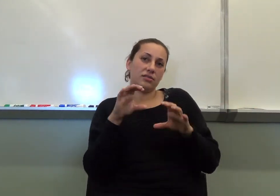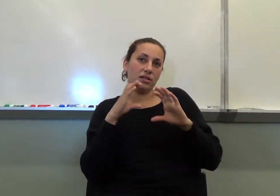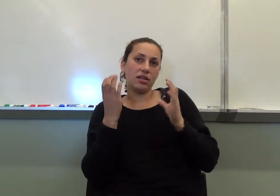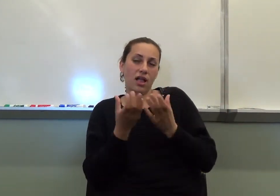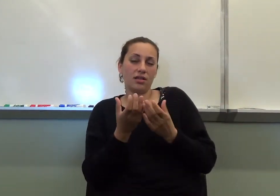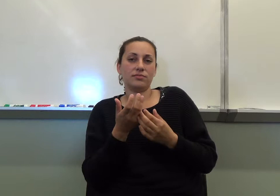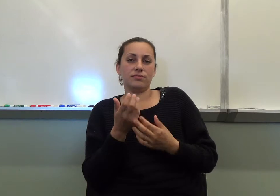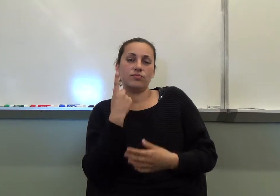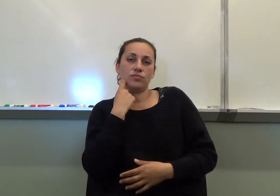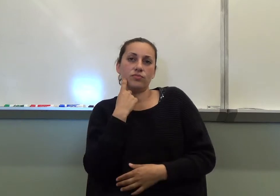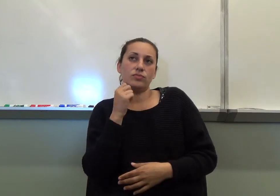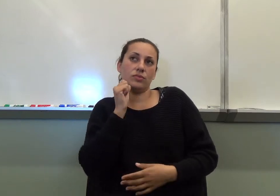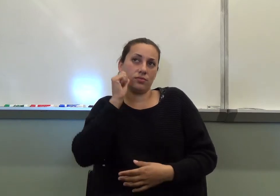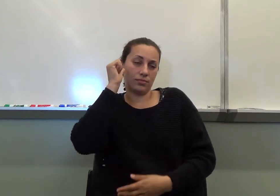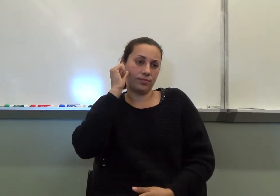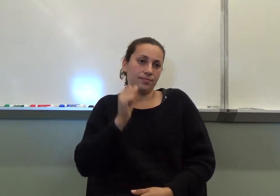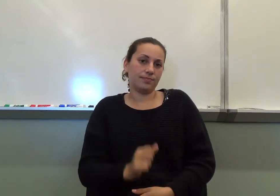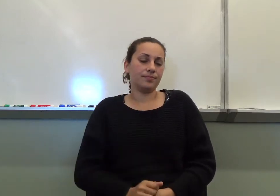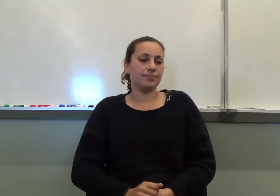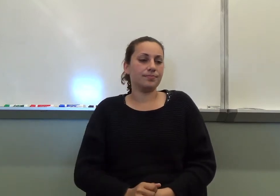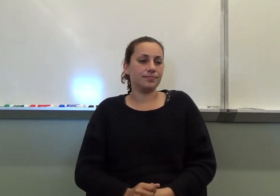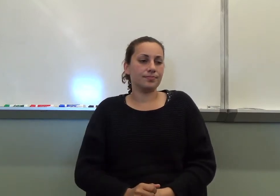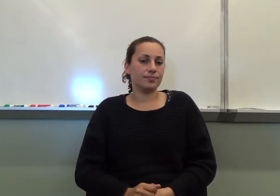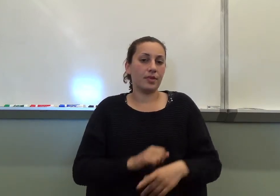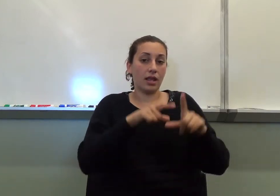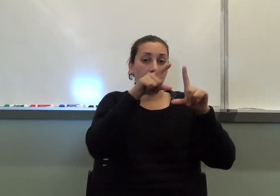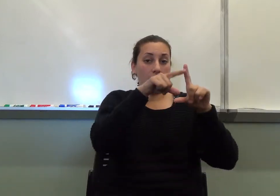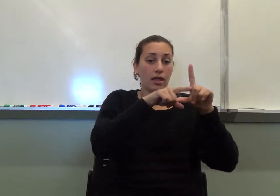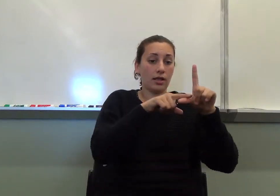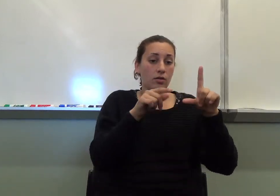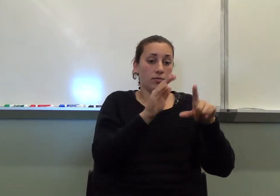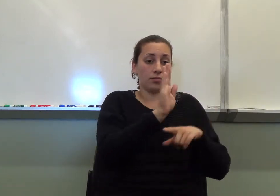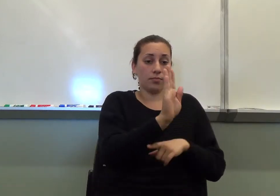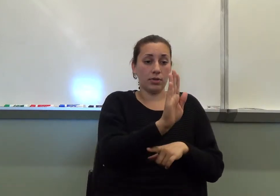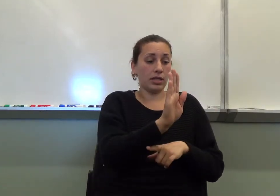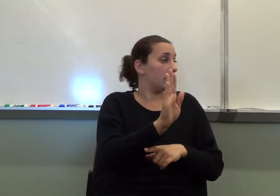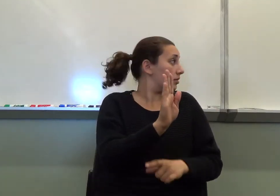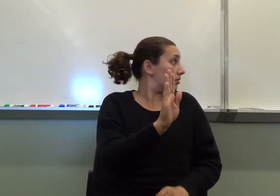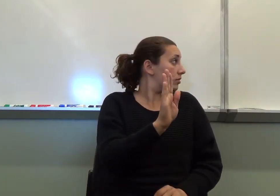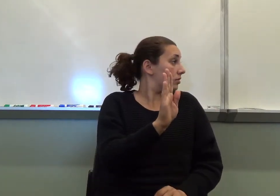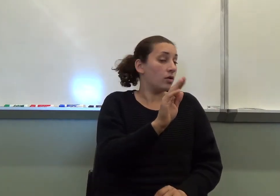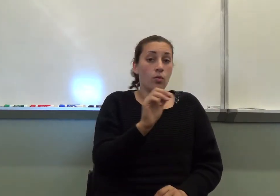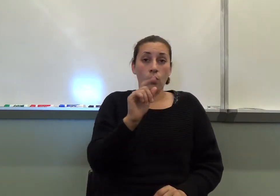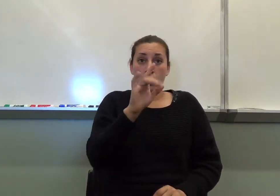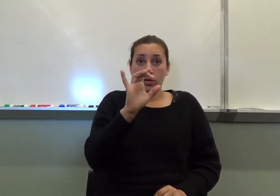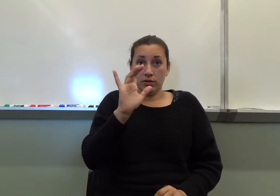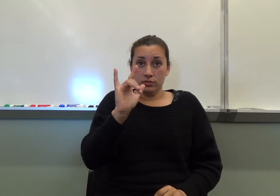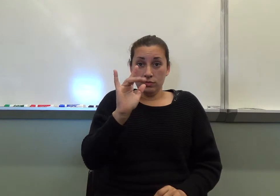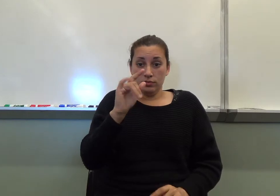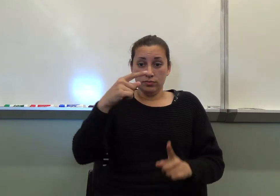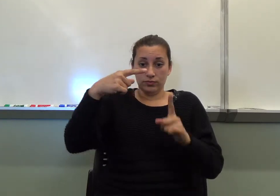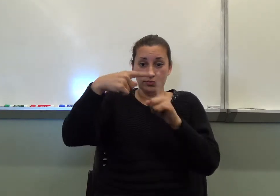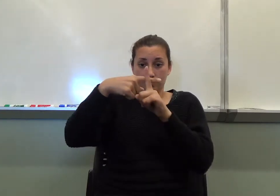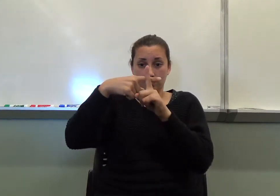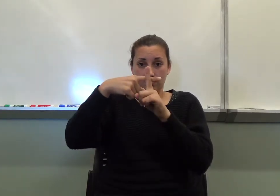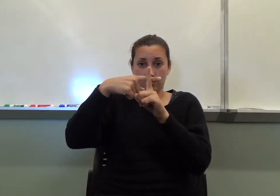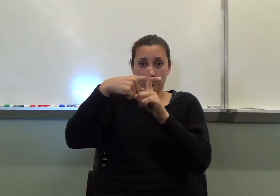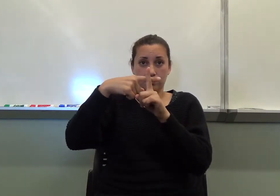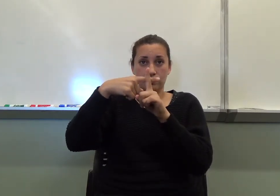Okay, these two angles, B and 125, because they're at an intersection, are called vertical angles. And we